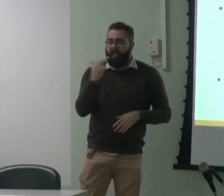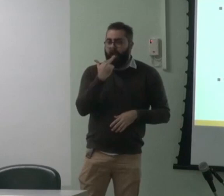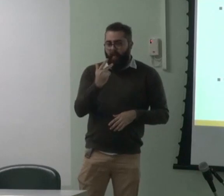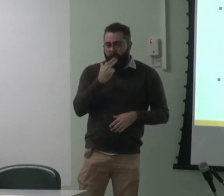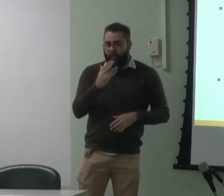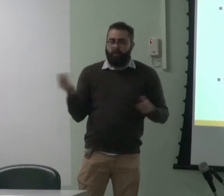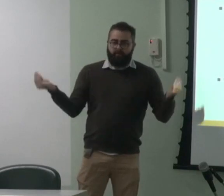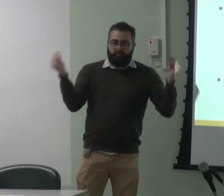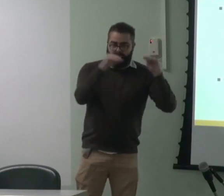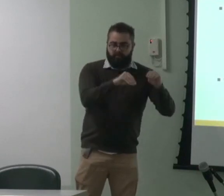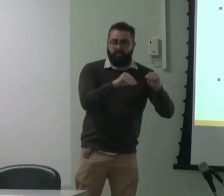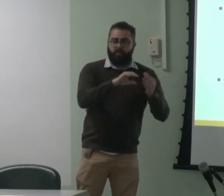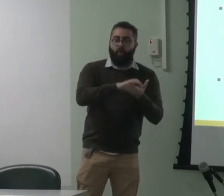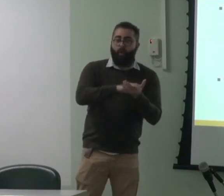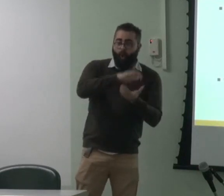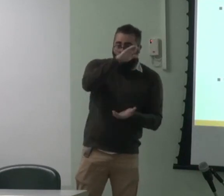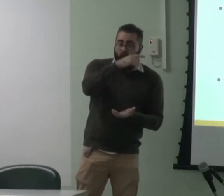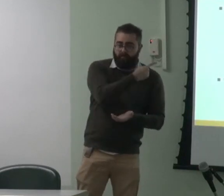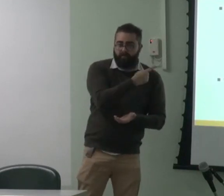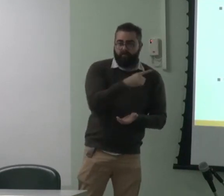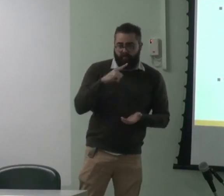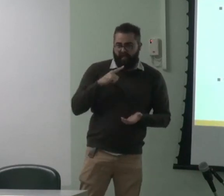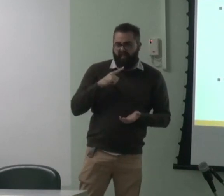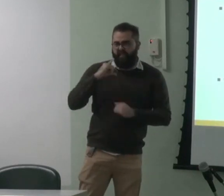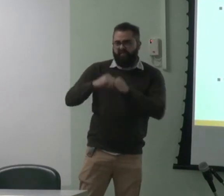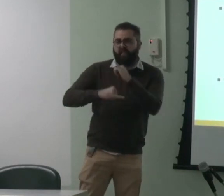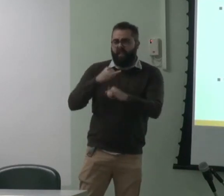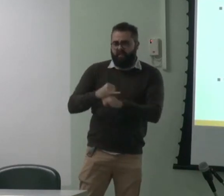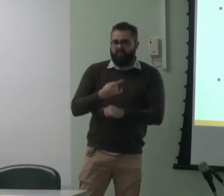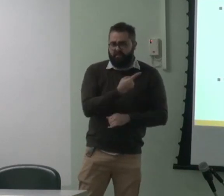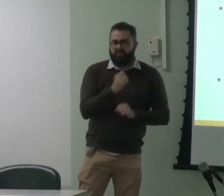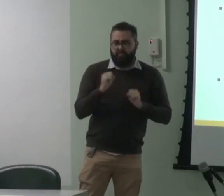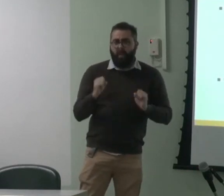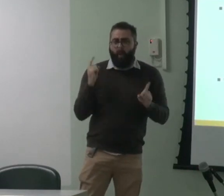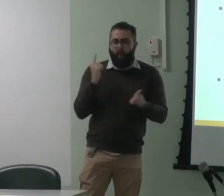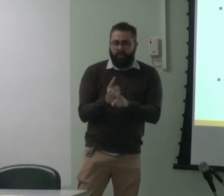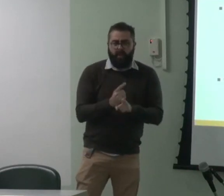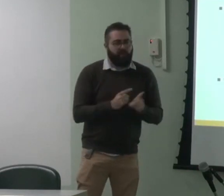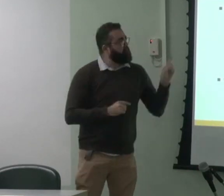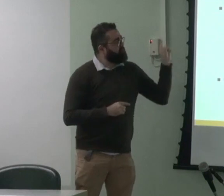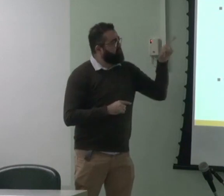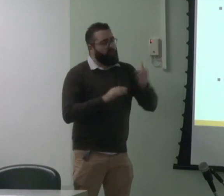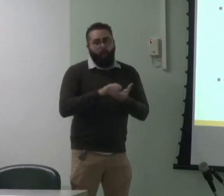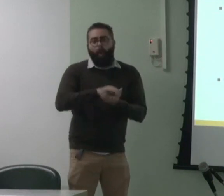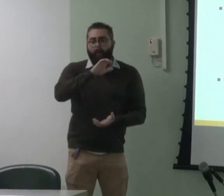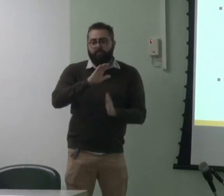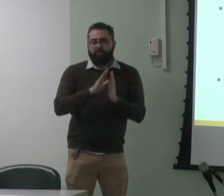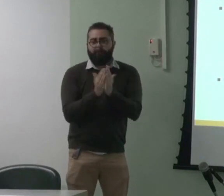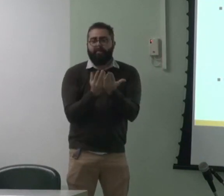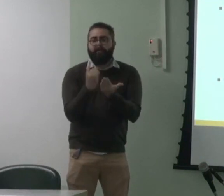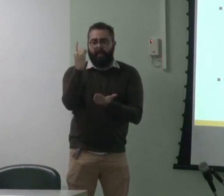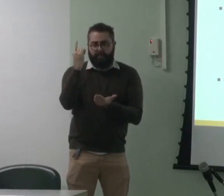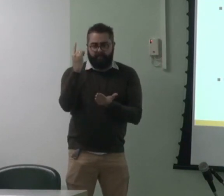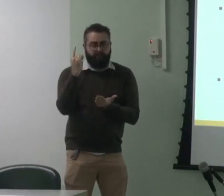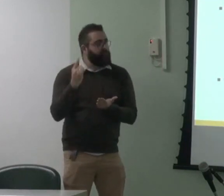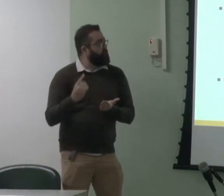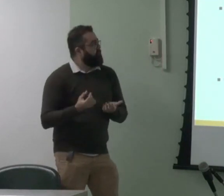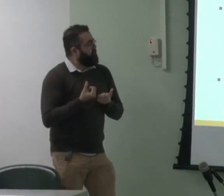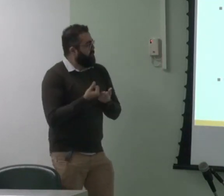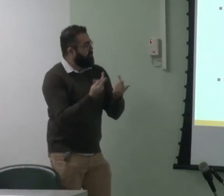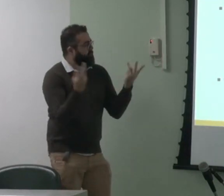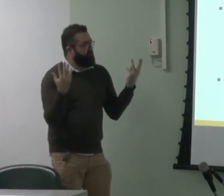are verse aligned. So in the example box, you have the third verse of the book of Genesis in 5